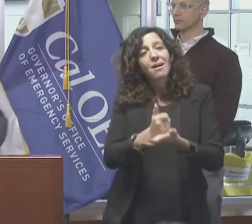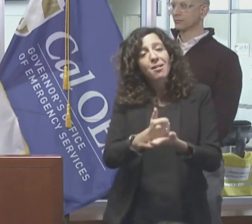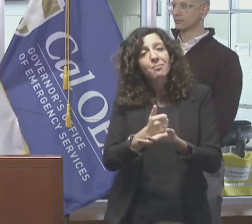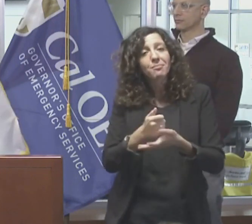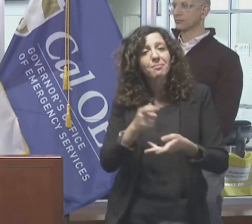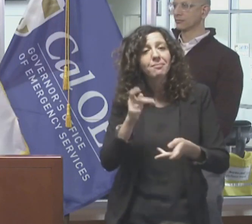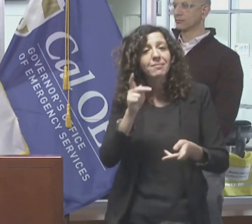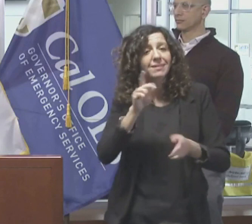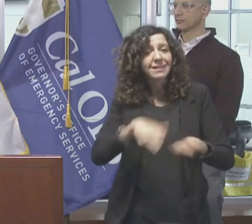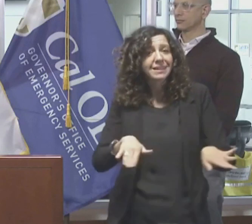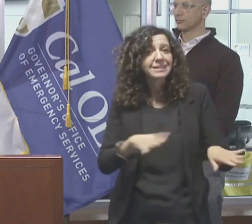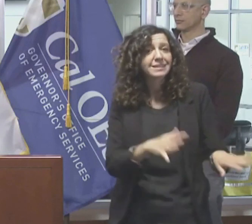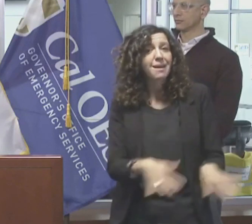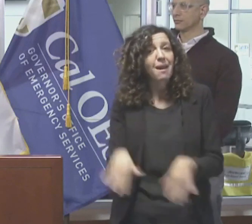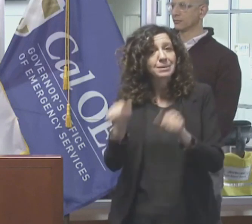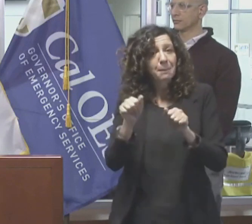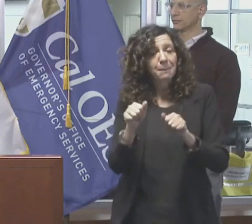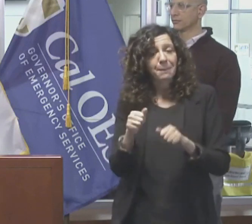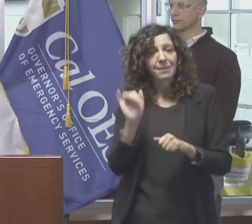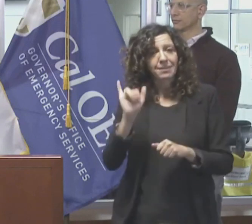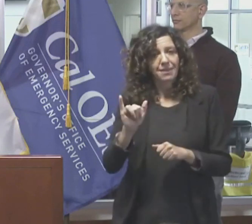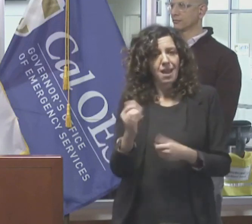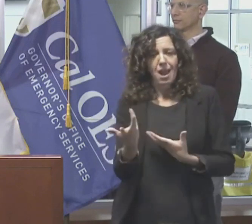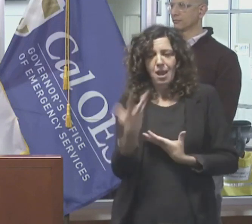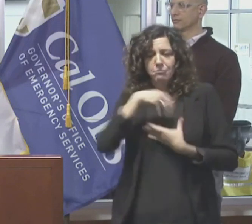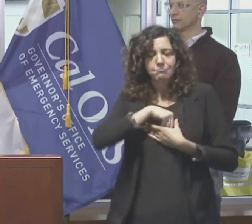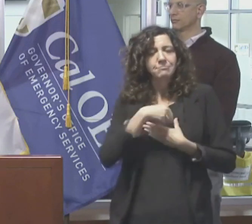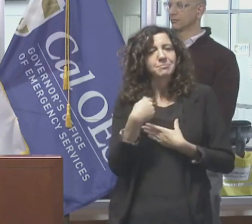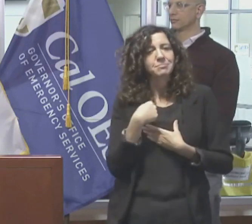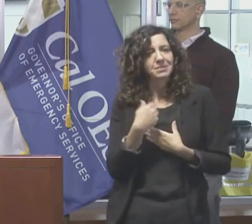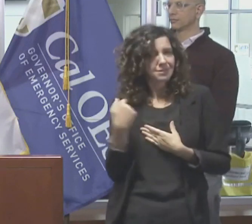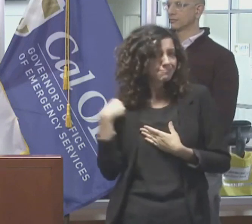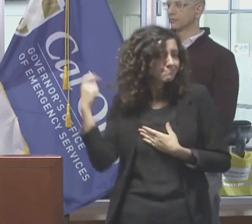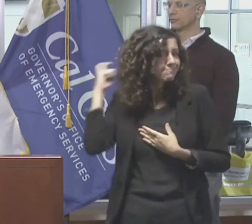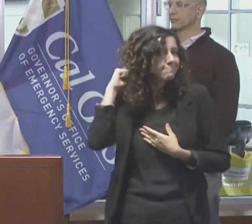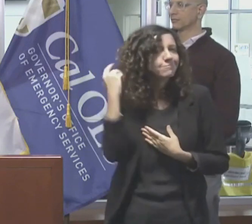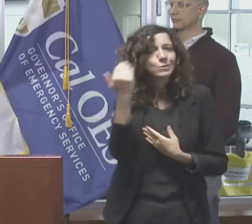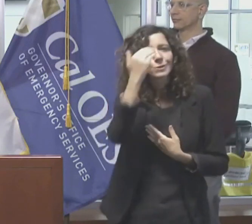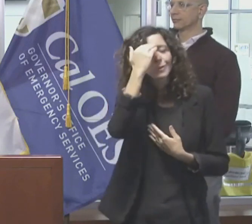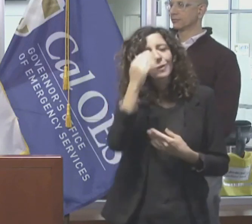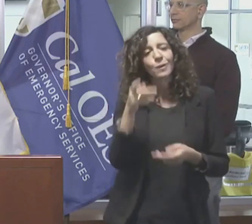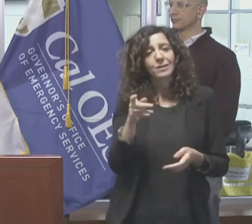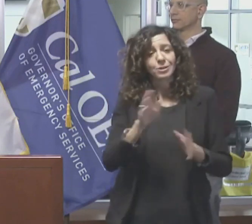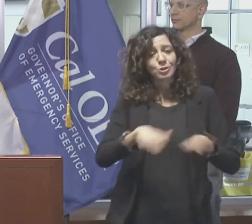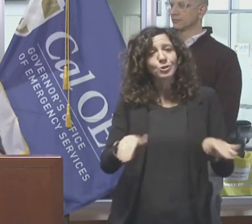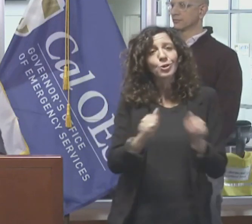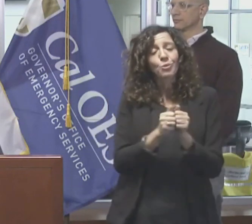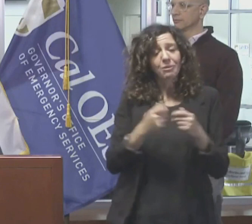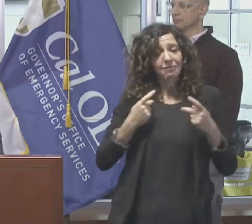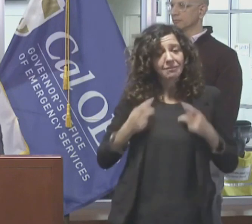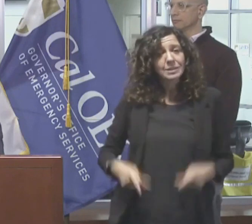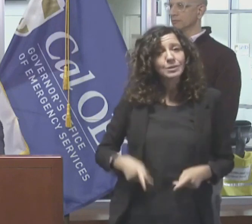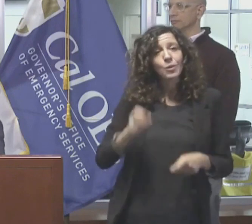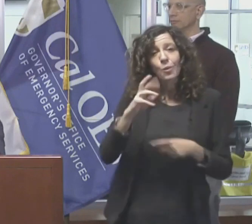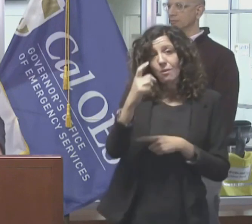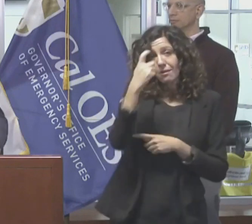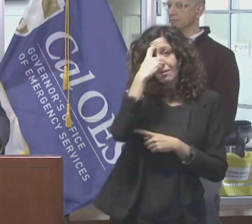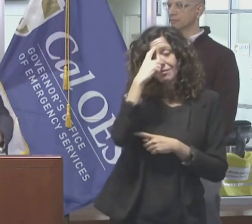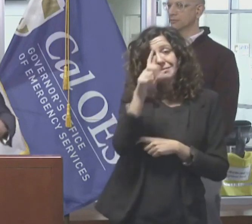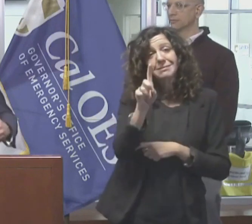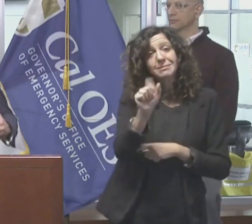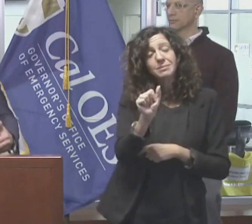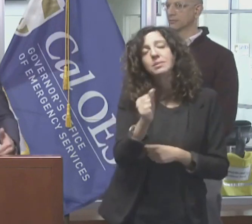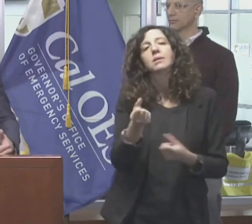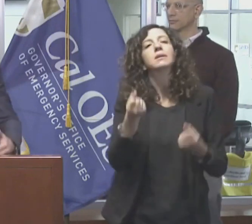I grew up, with a deep consciousness and mindset for those with physical as well as cognitive disabilities. Many